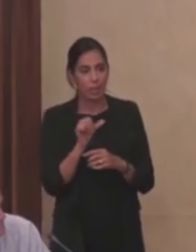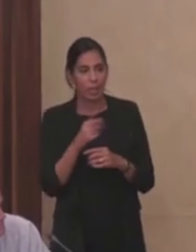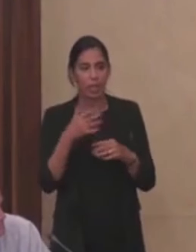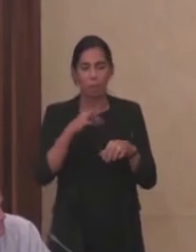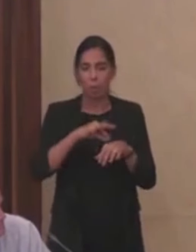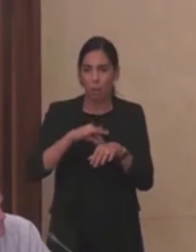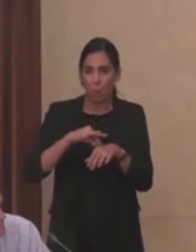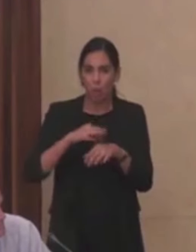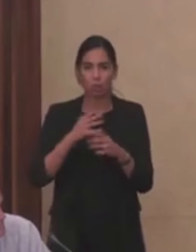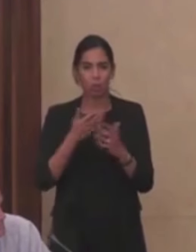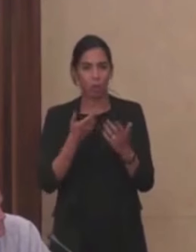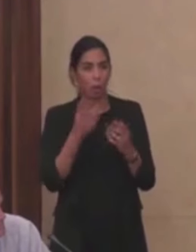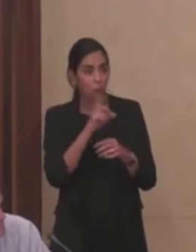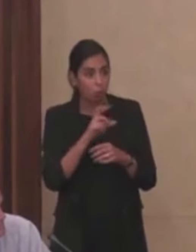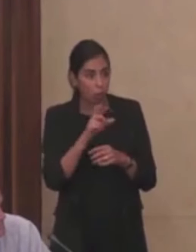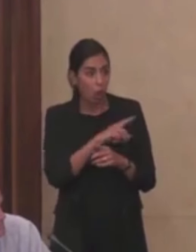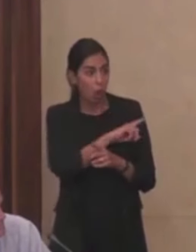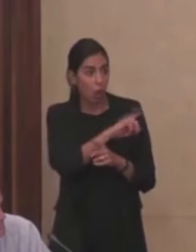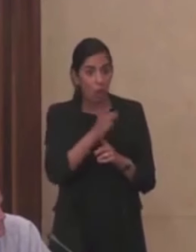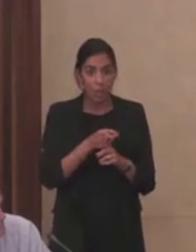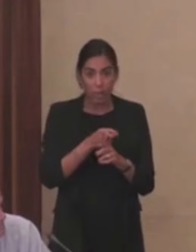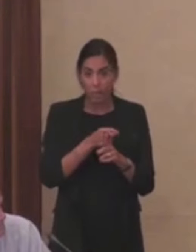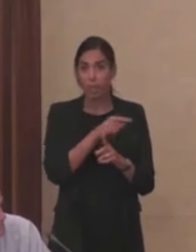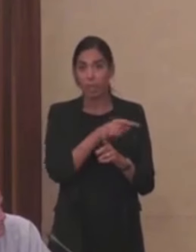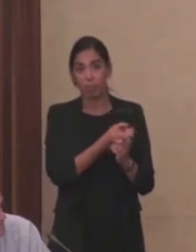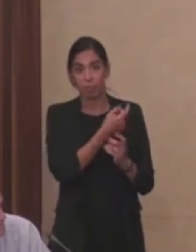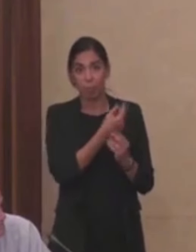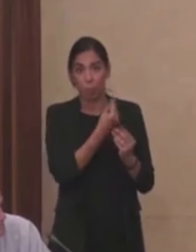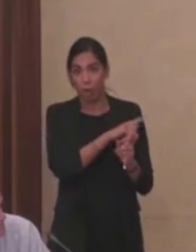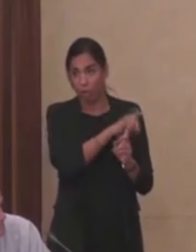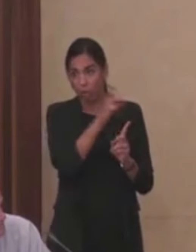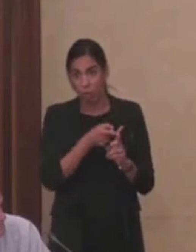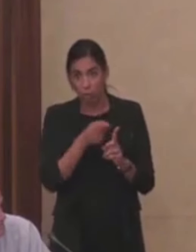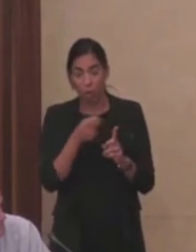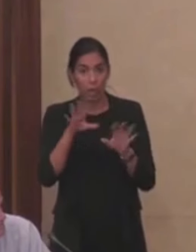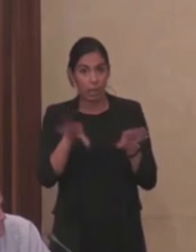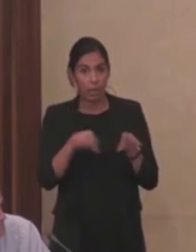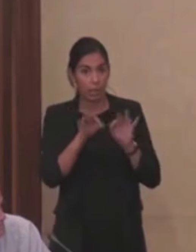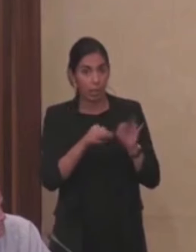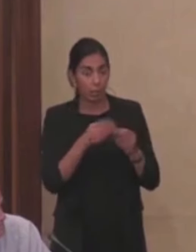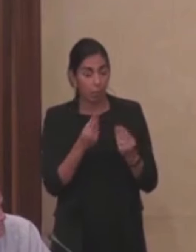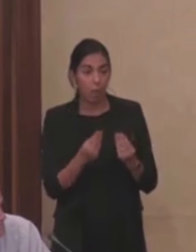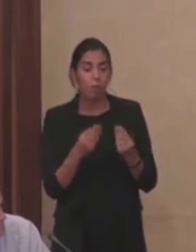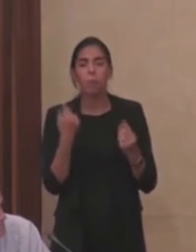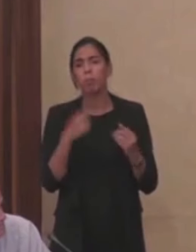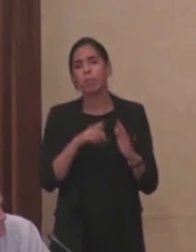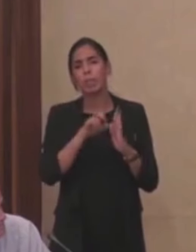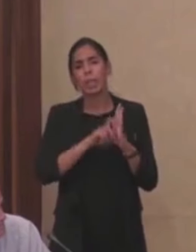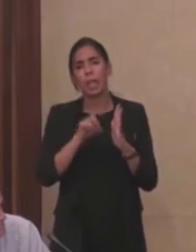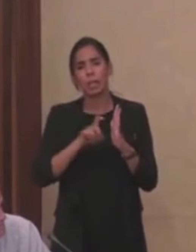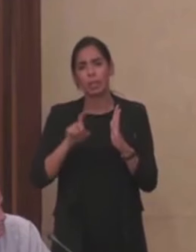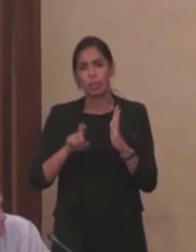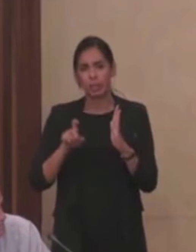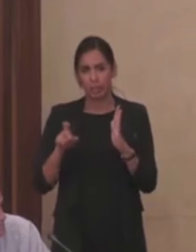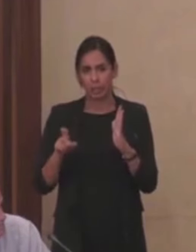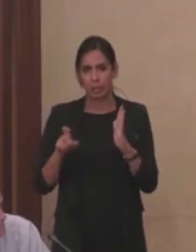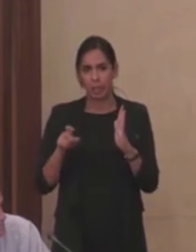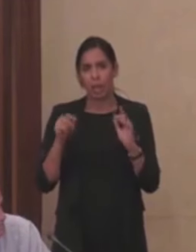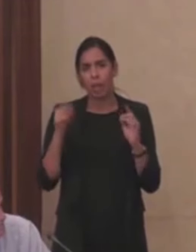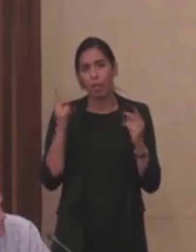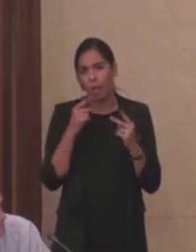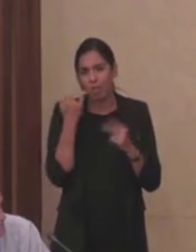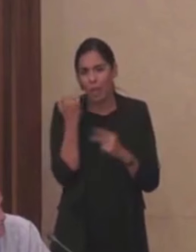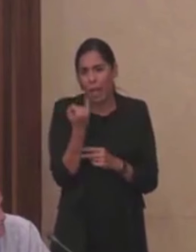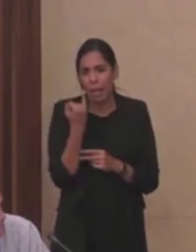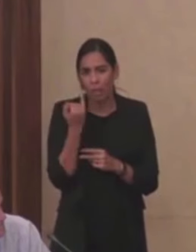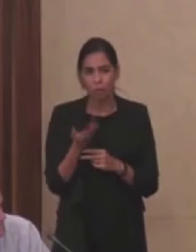sex, conditions, number of days from the beginning of the treatment. All these